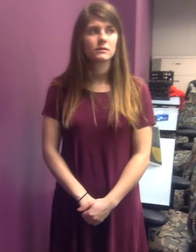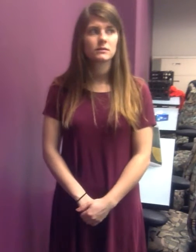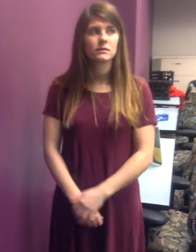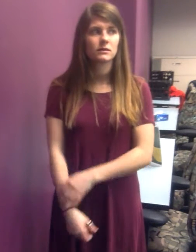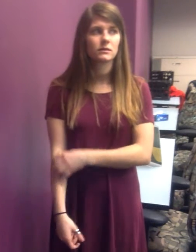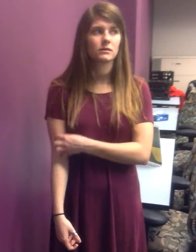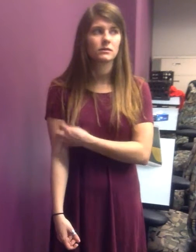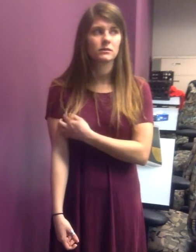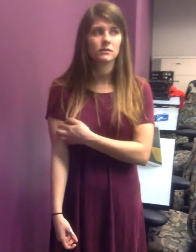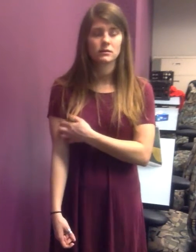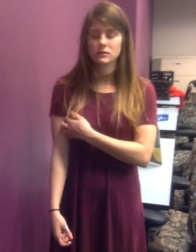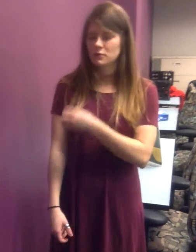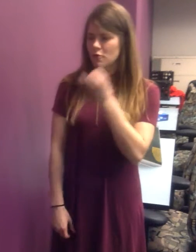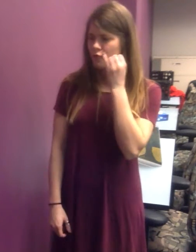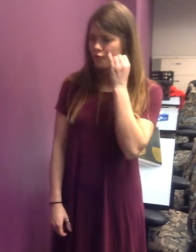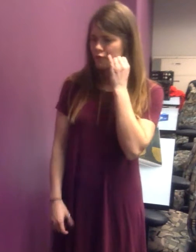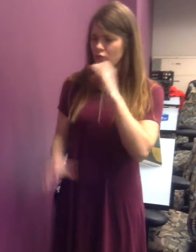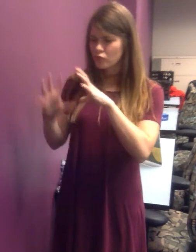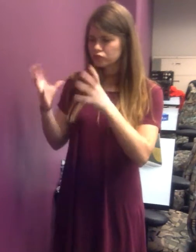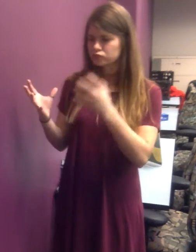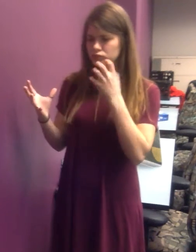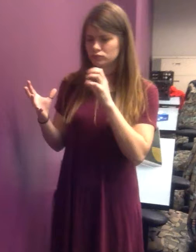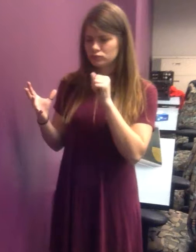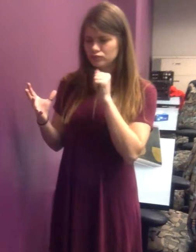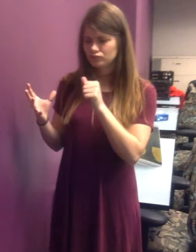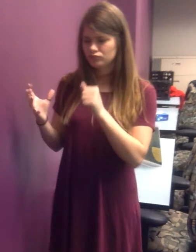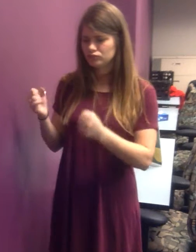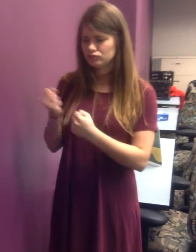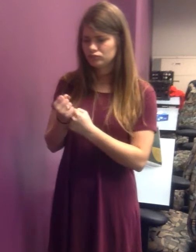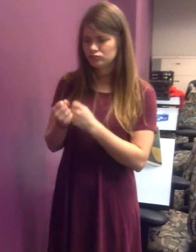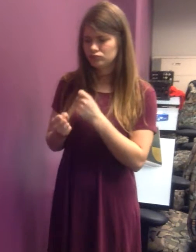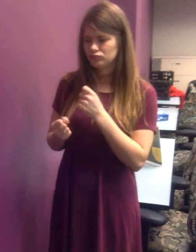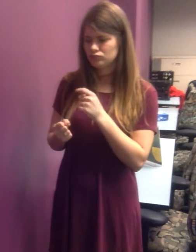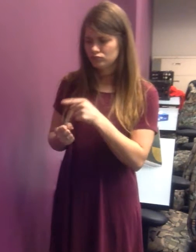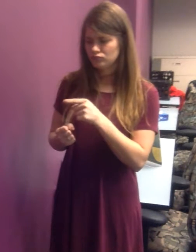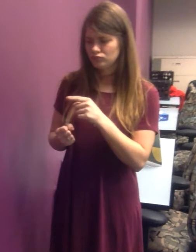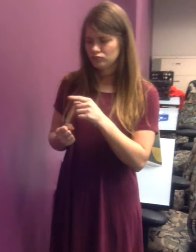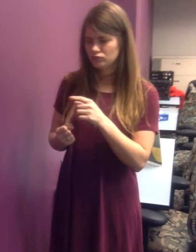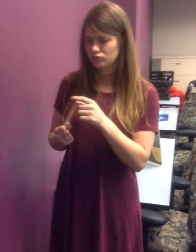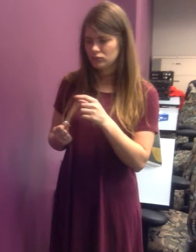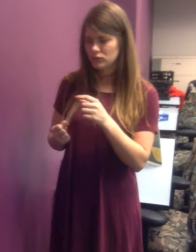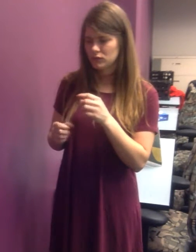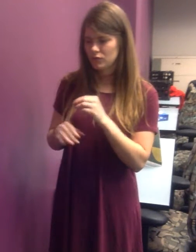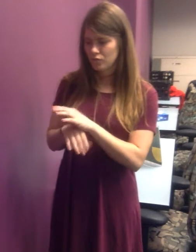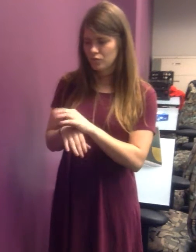theoretical question. We believe in limited government and free markets. We believe in identifying and implementing sound science free market solutions